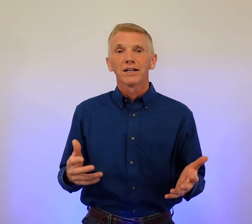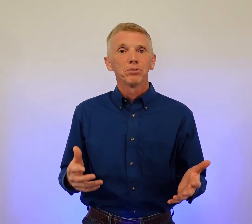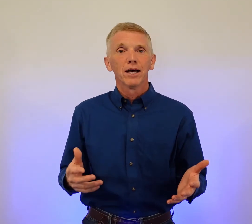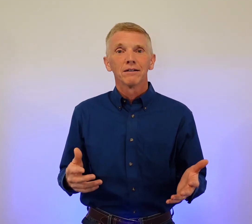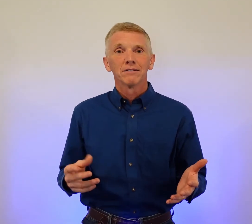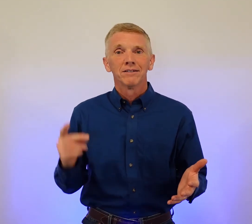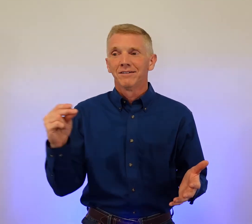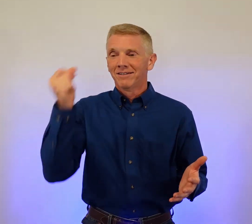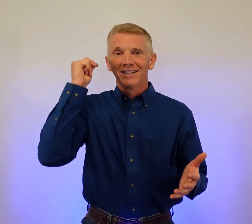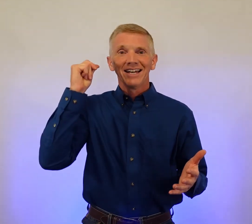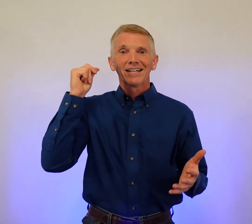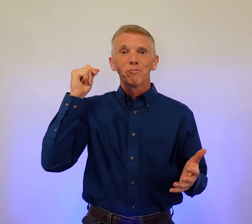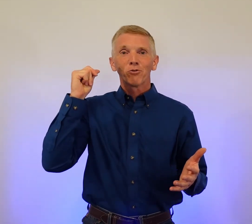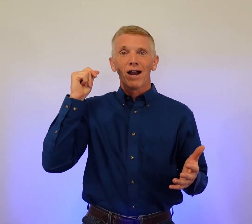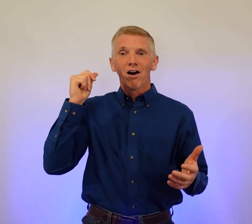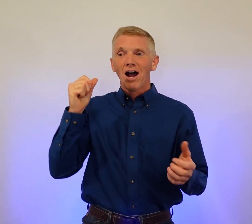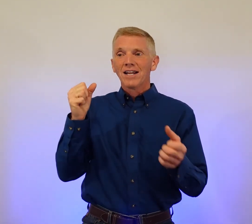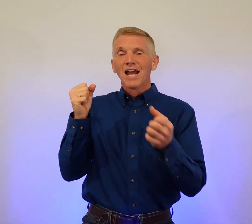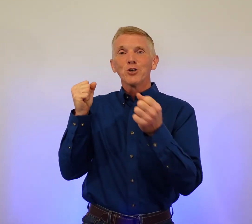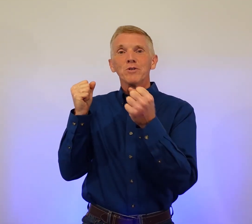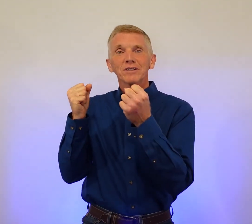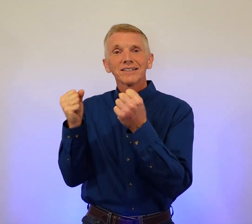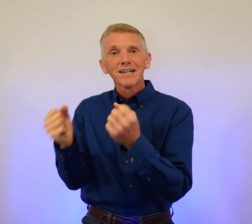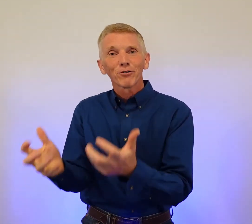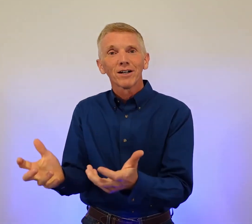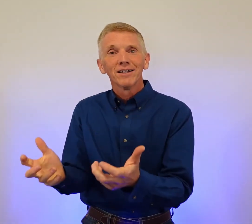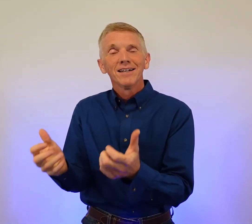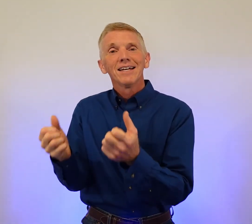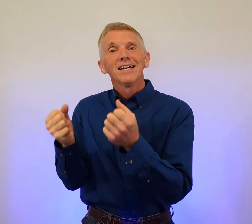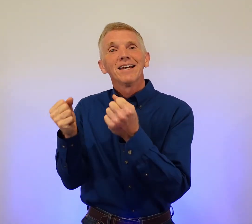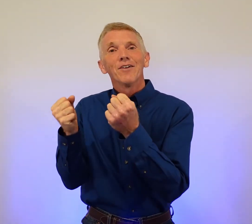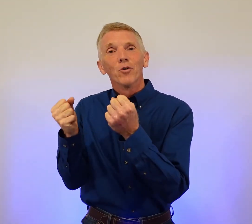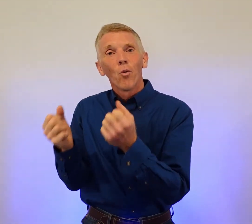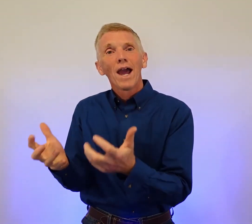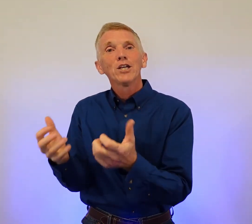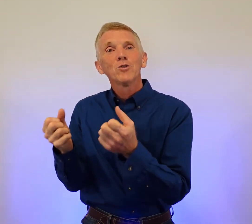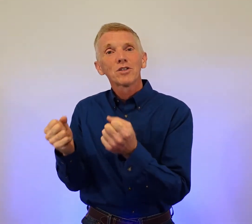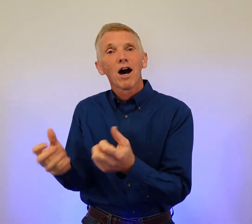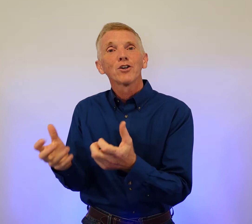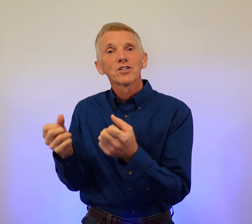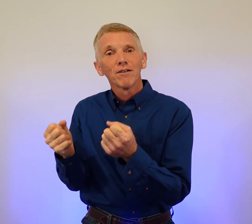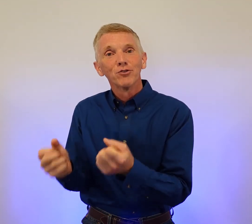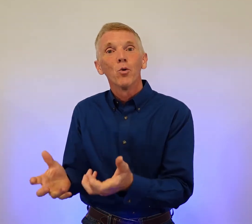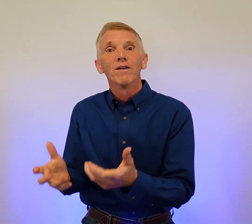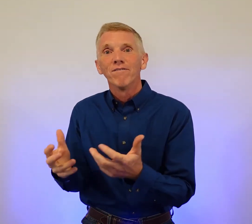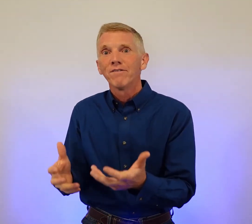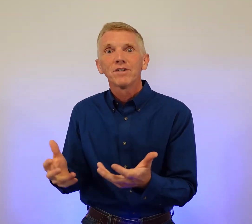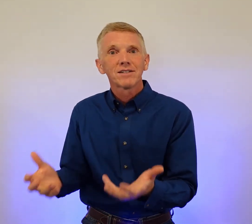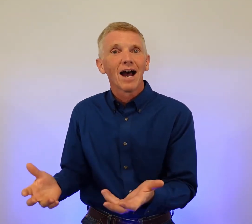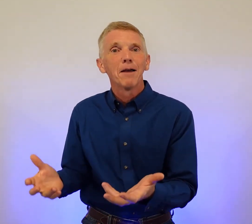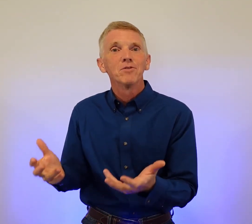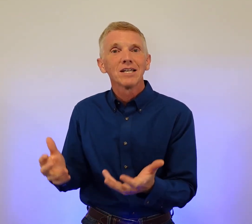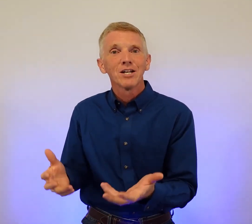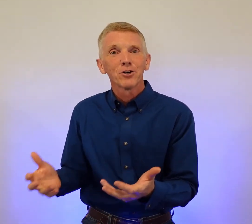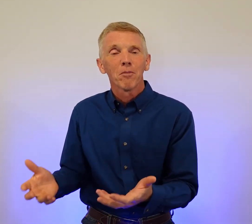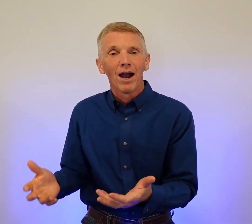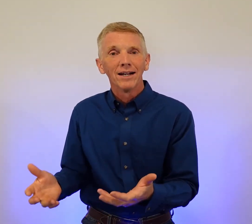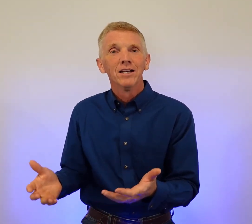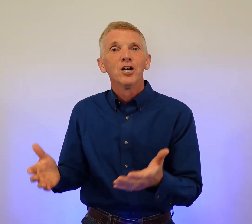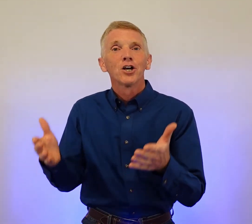play. It comes right on and you deliver it the way you saw yourself do it 50 times in your mind because